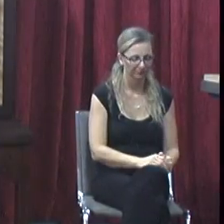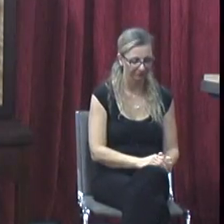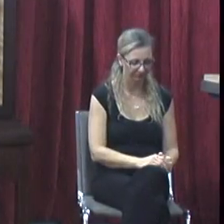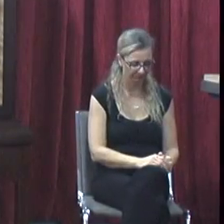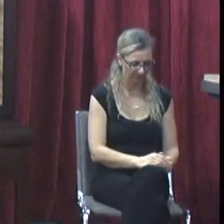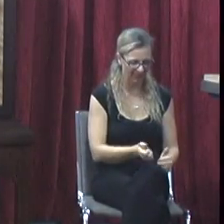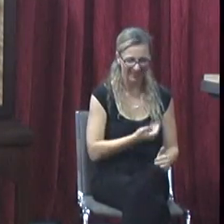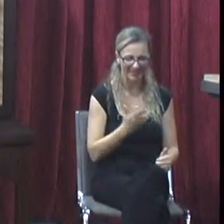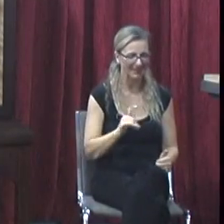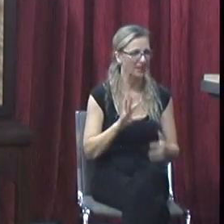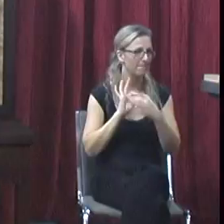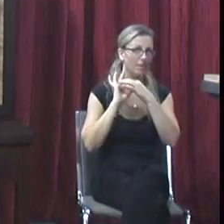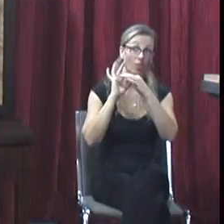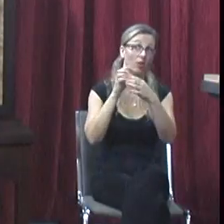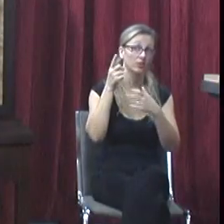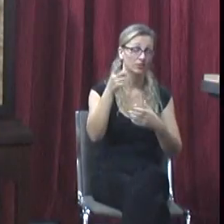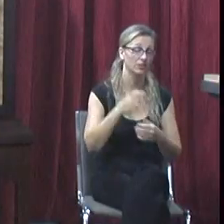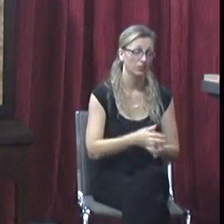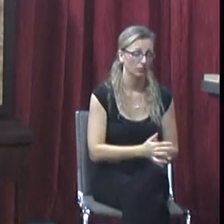belongs to you.